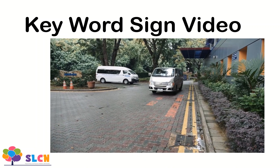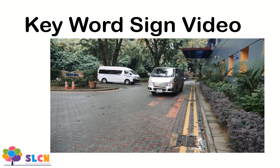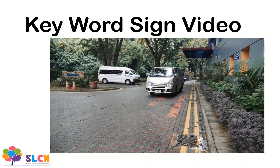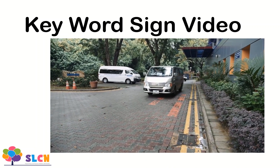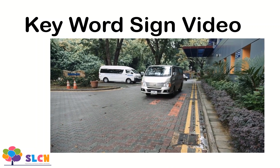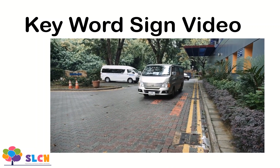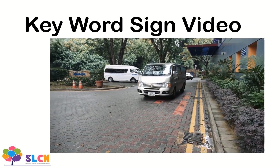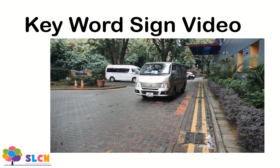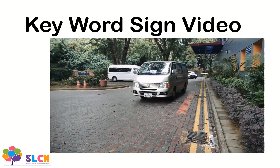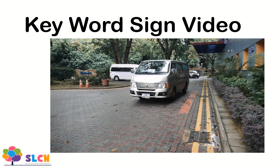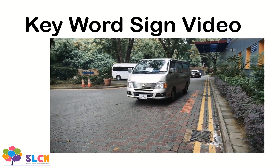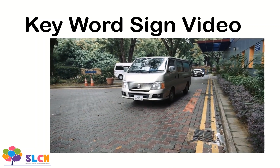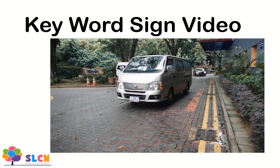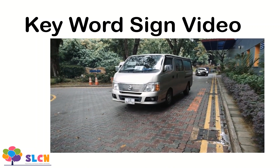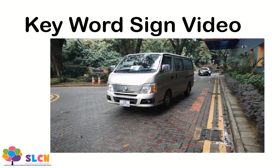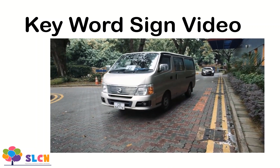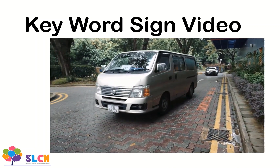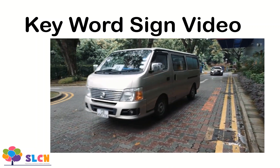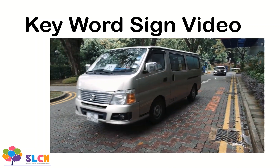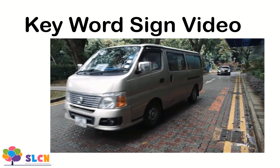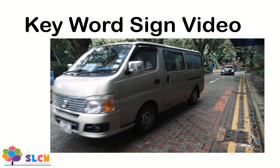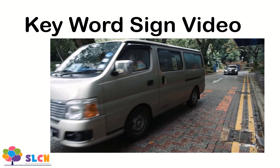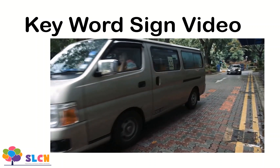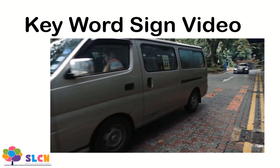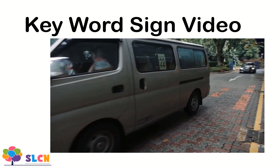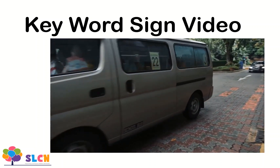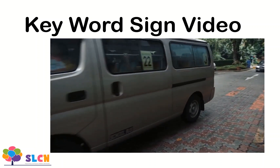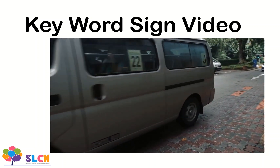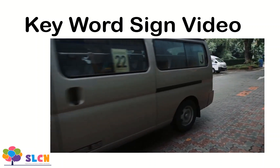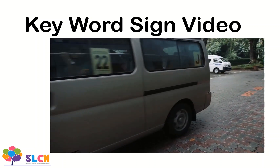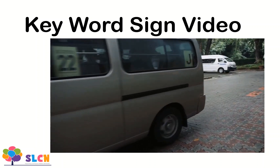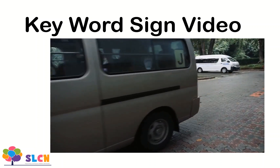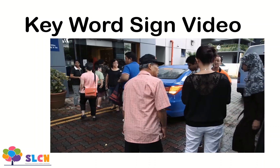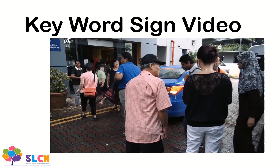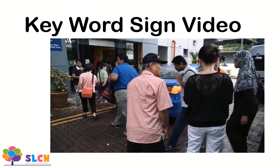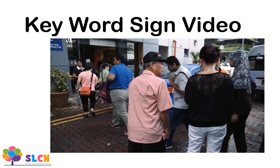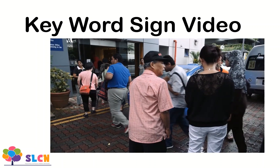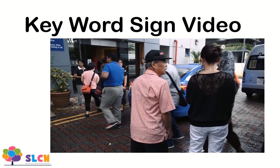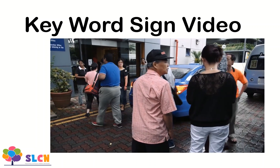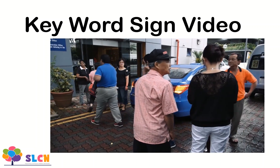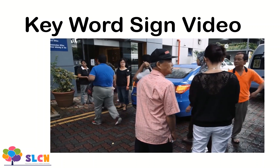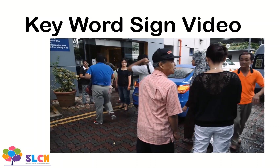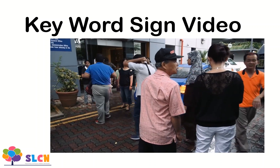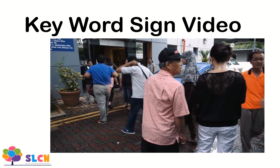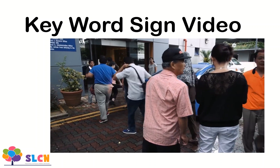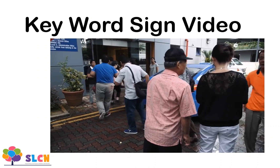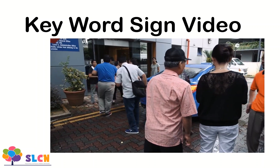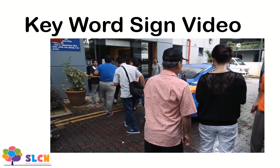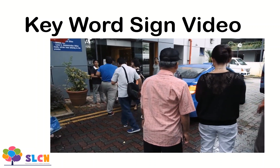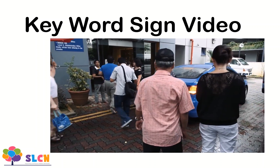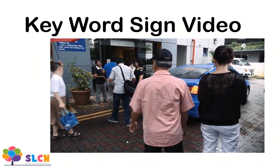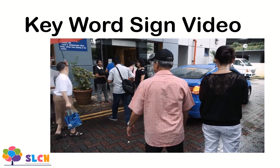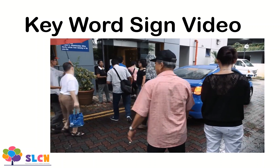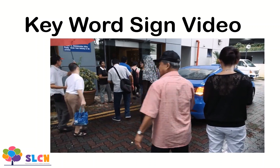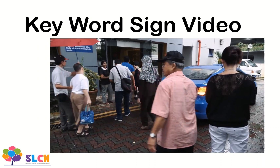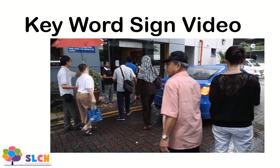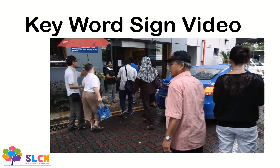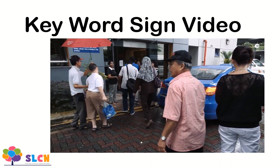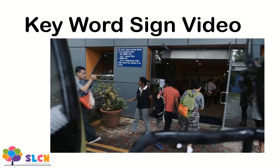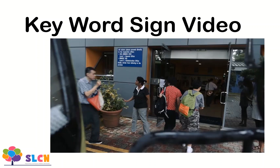of the largest and oldest organizations in Singapore that provides services to persons with intellectual disability. At